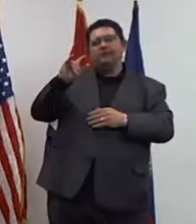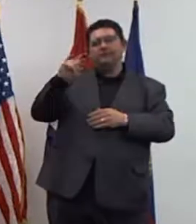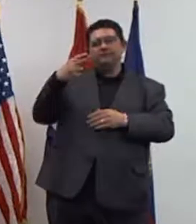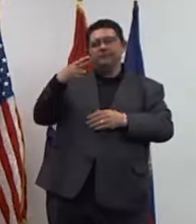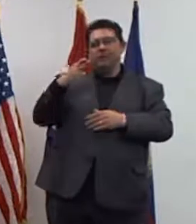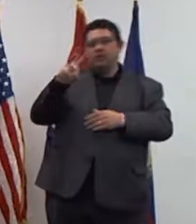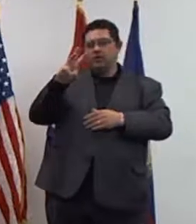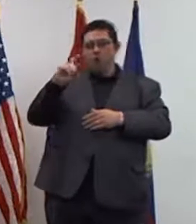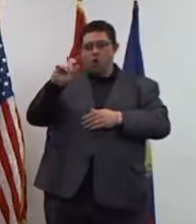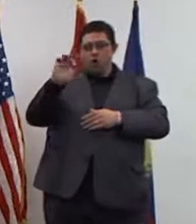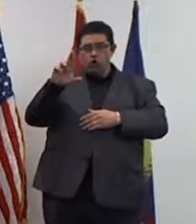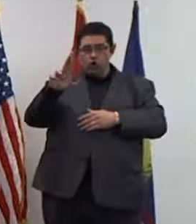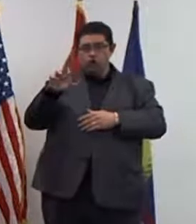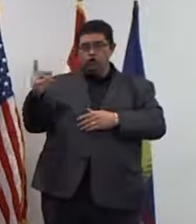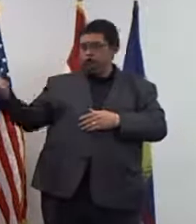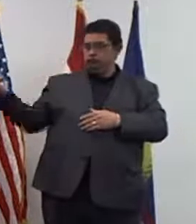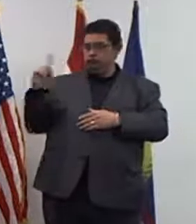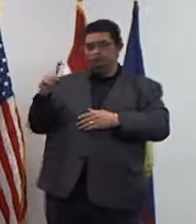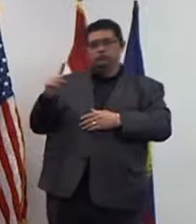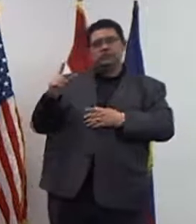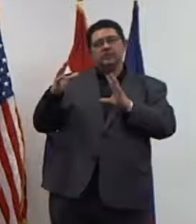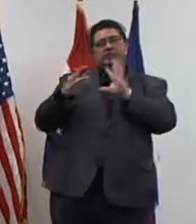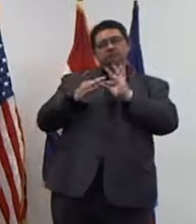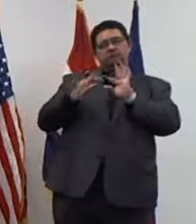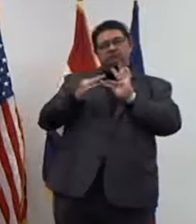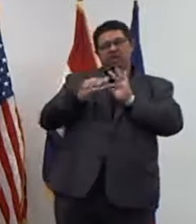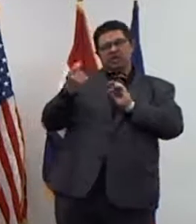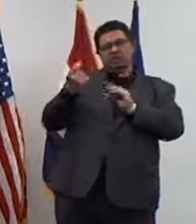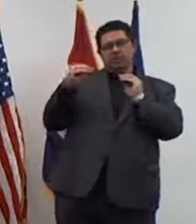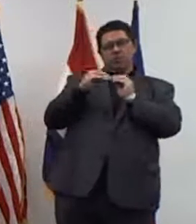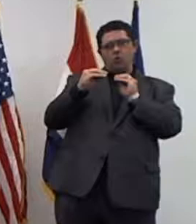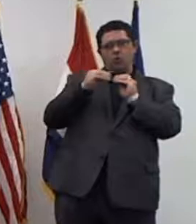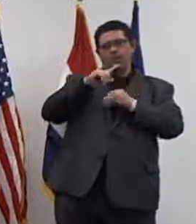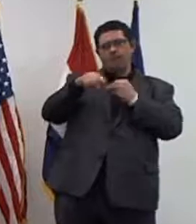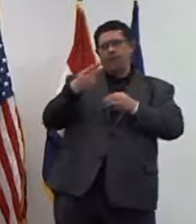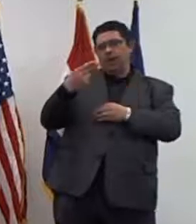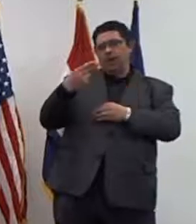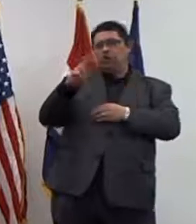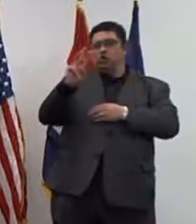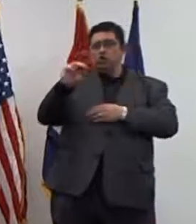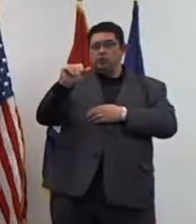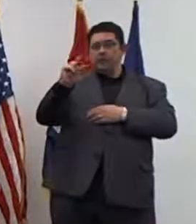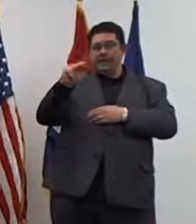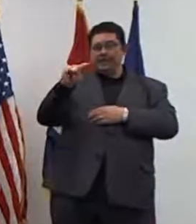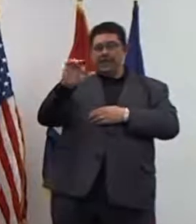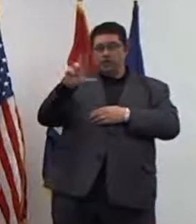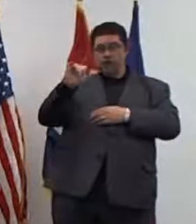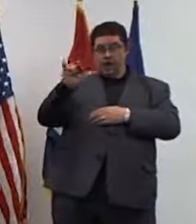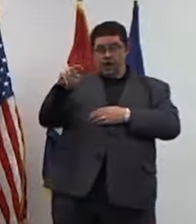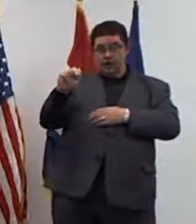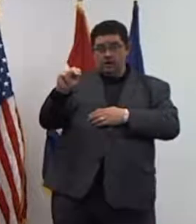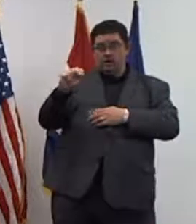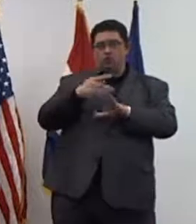come forward now and tell us a little bit more about the details of the humanitarian program. Cora?